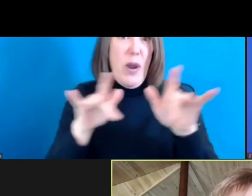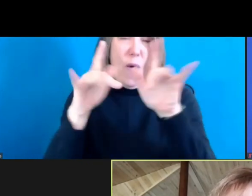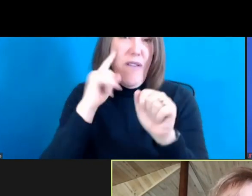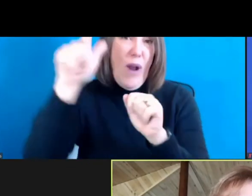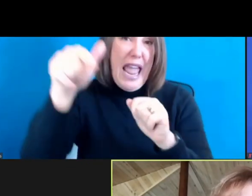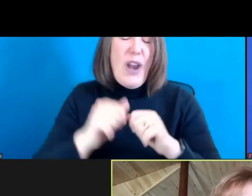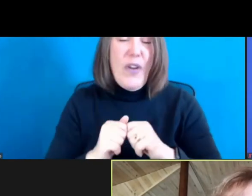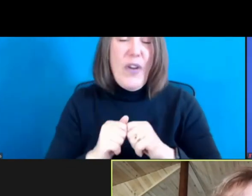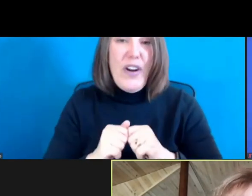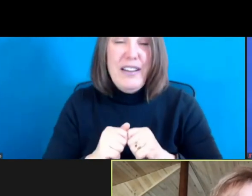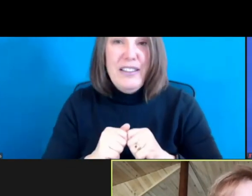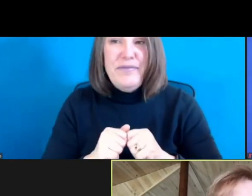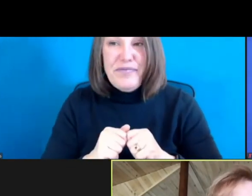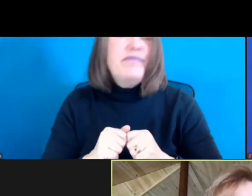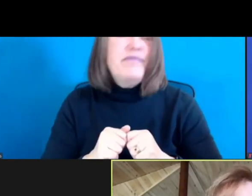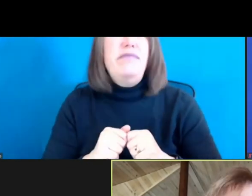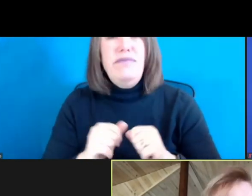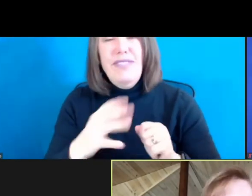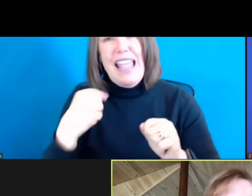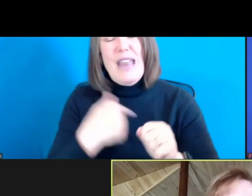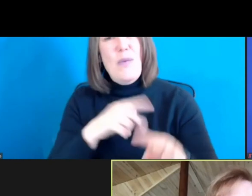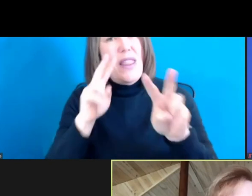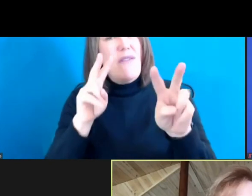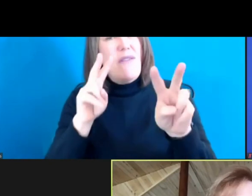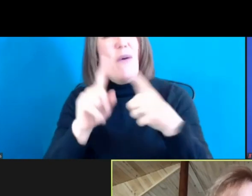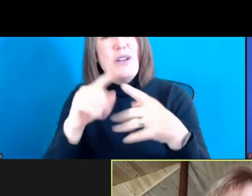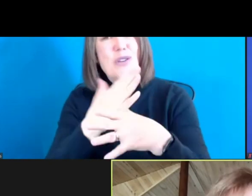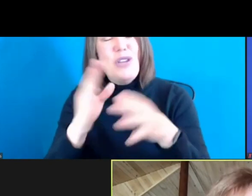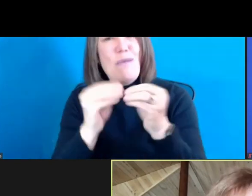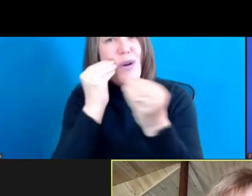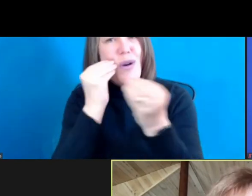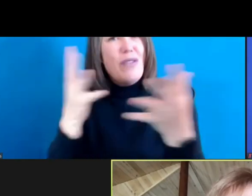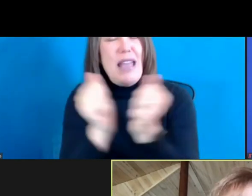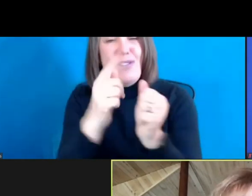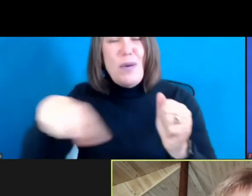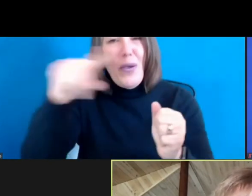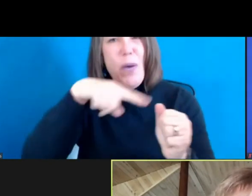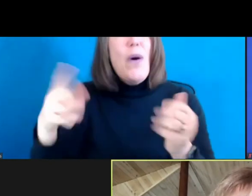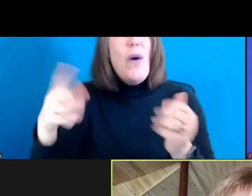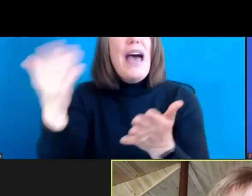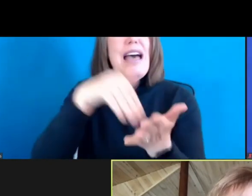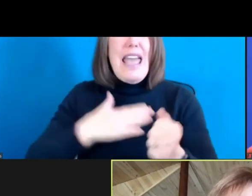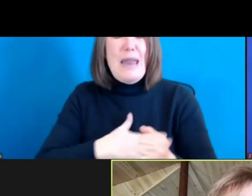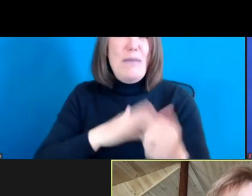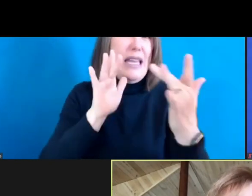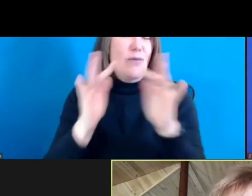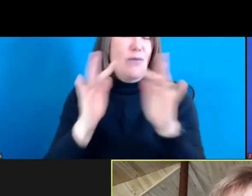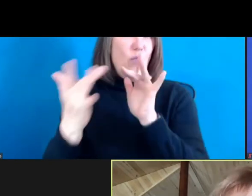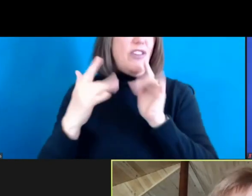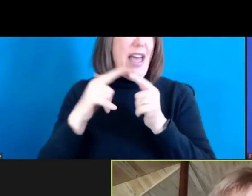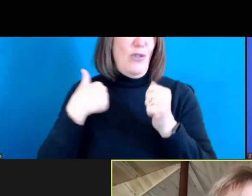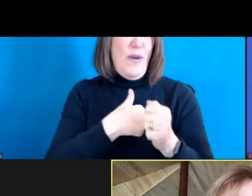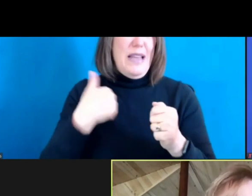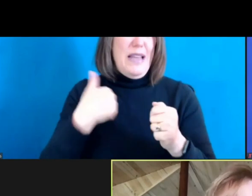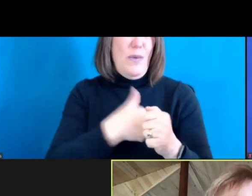later. And we look forward to sharing more information with everyone. Again, please reach out to us. We do have